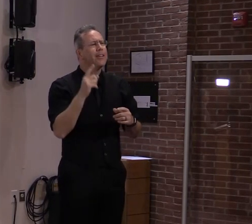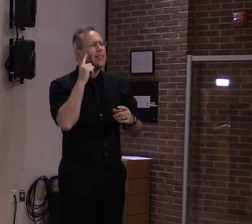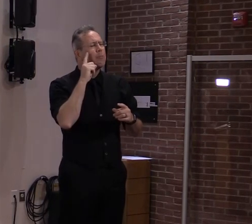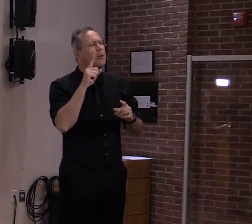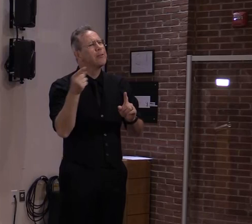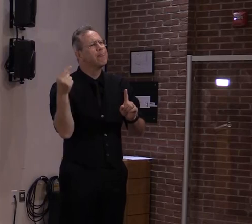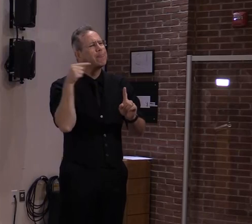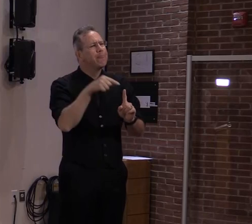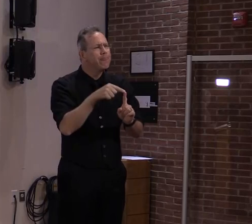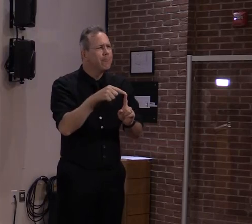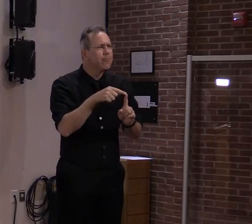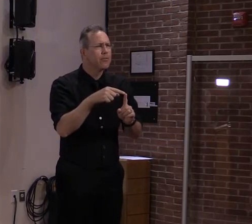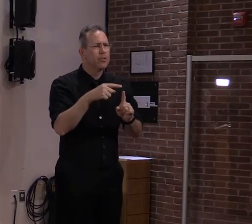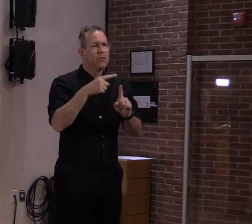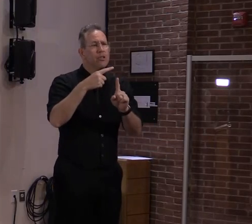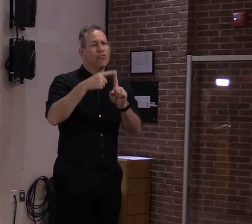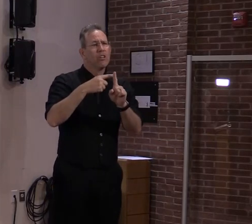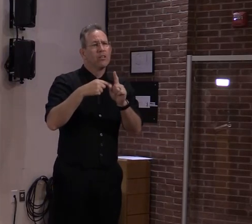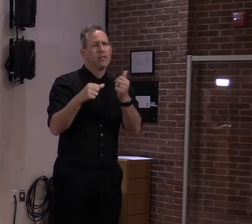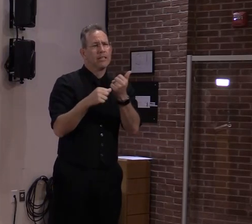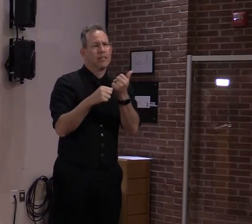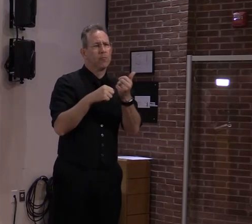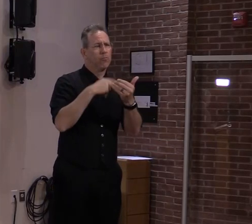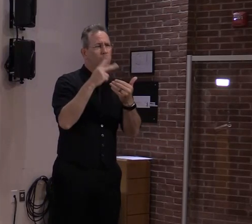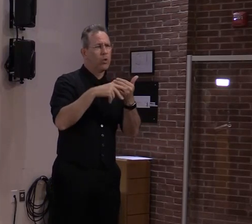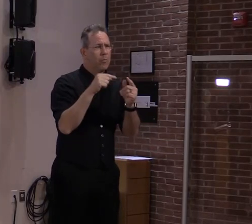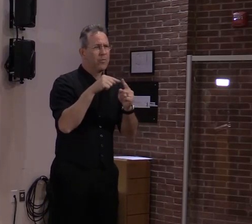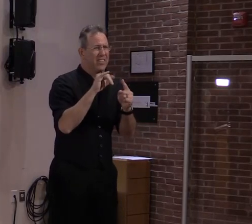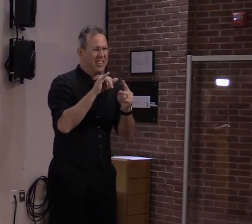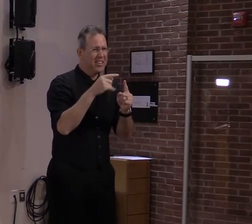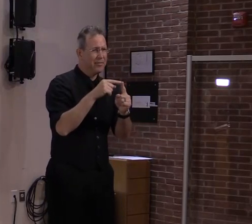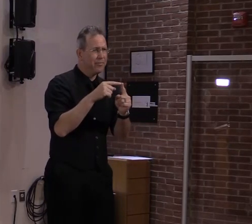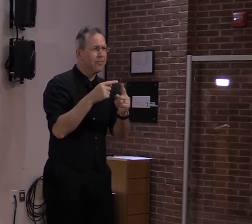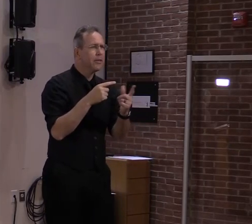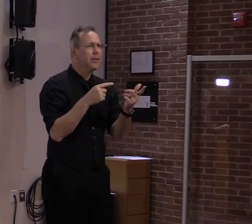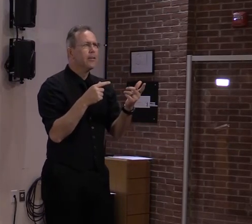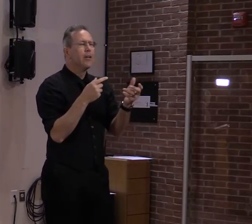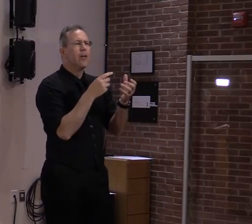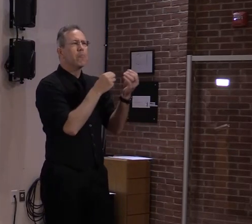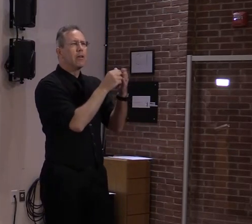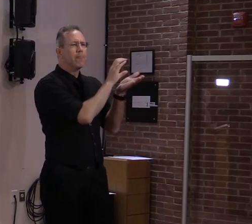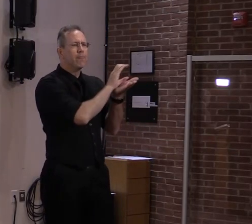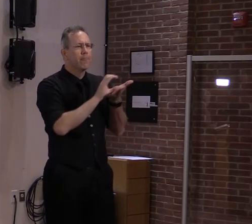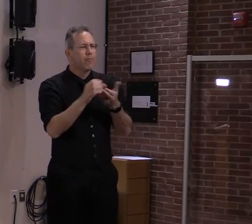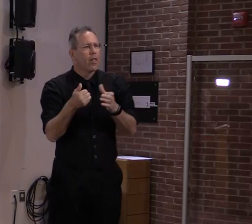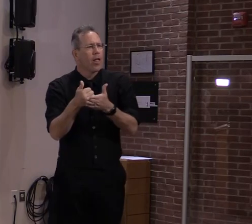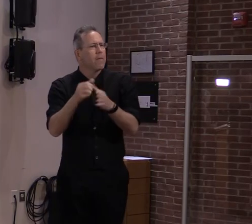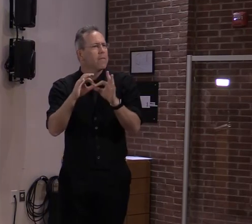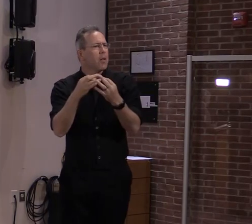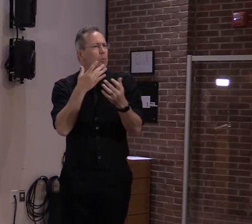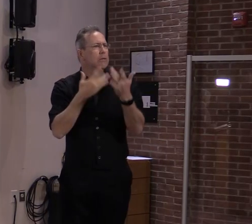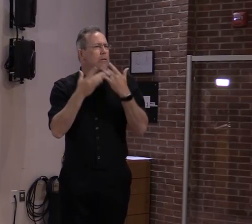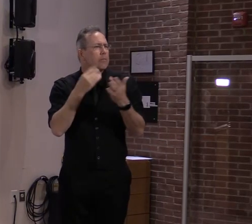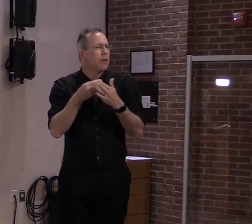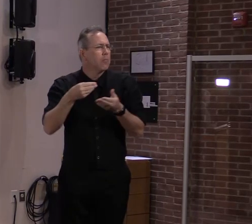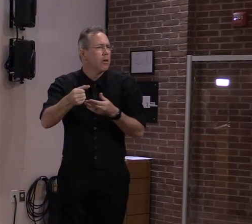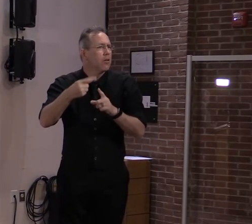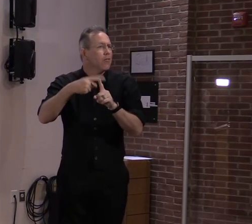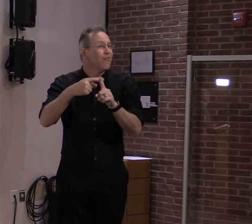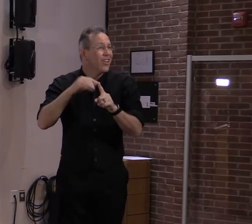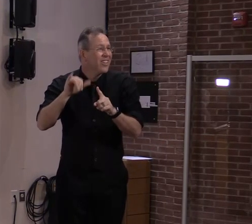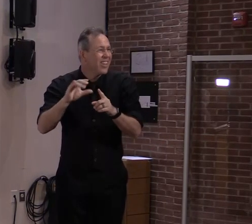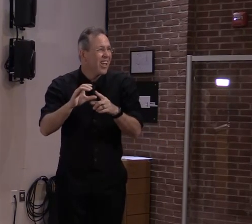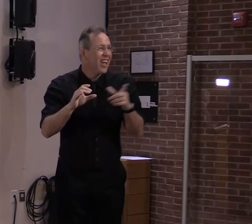been expanded greatly by the federal government, really means an unprecedented opportunity to help people in